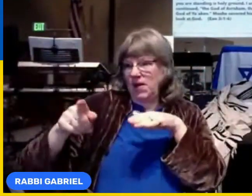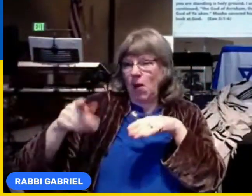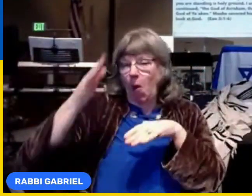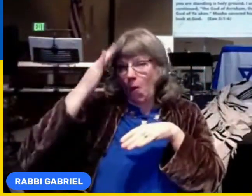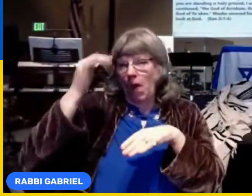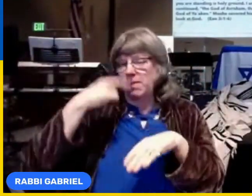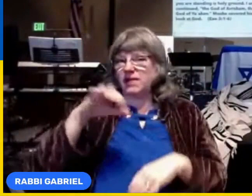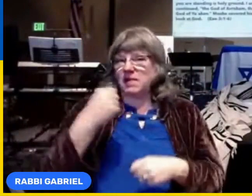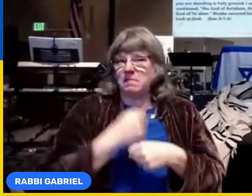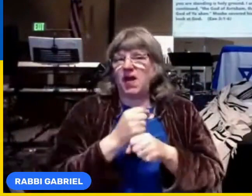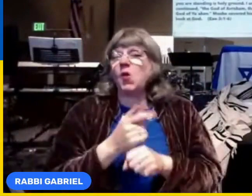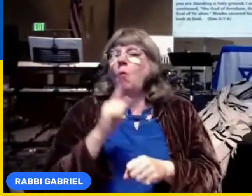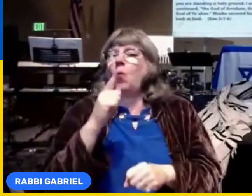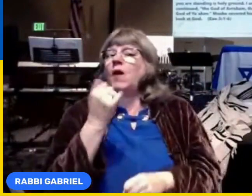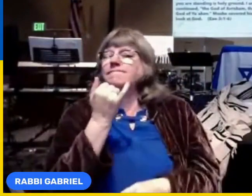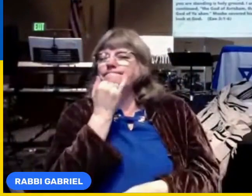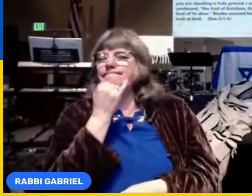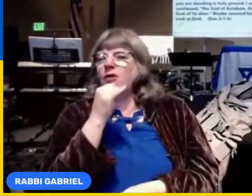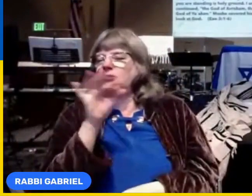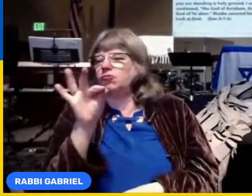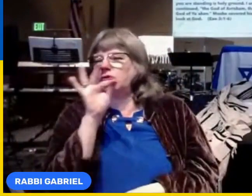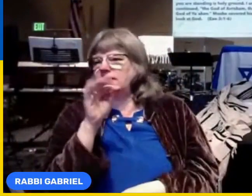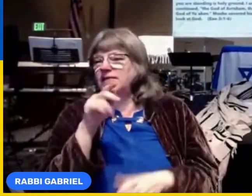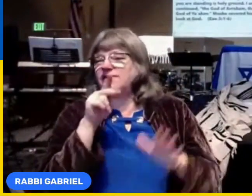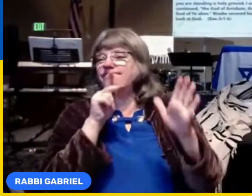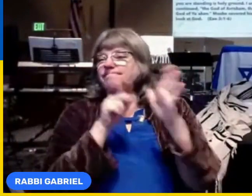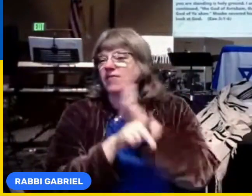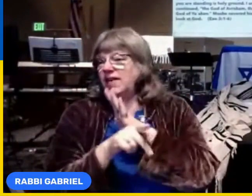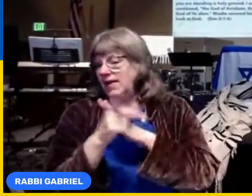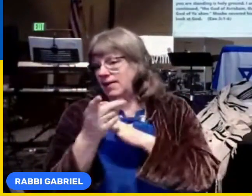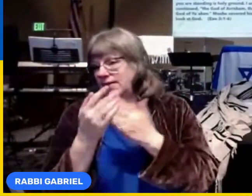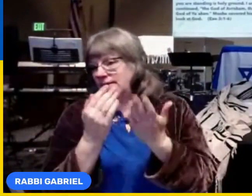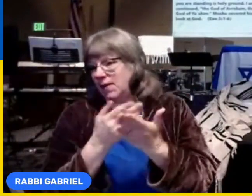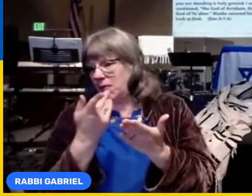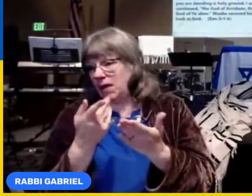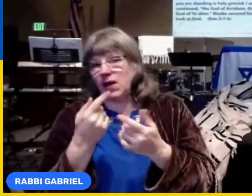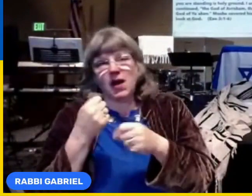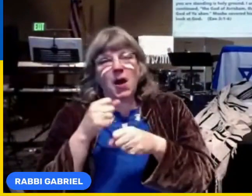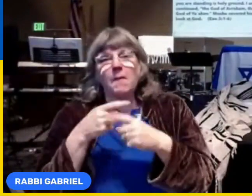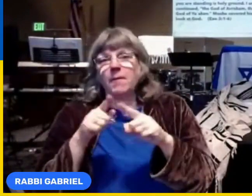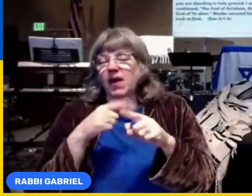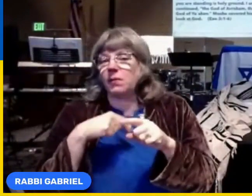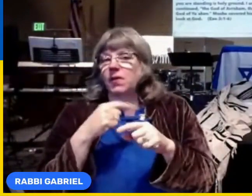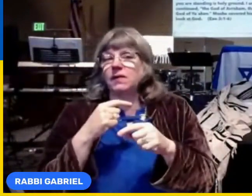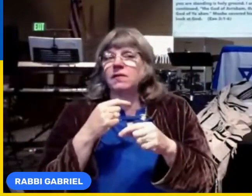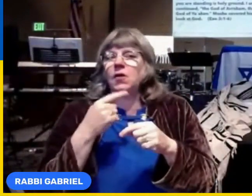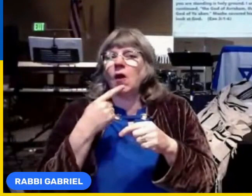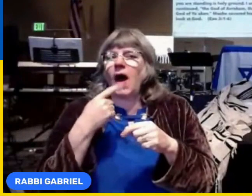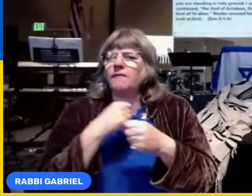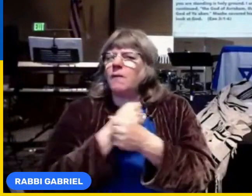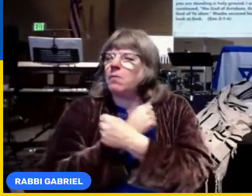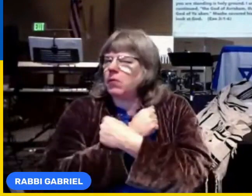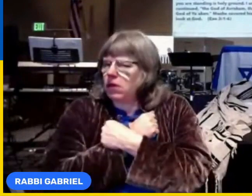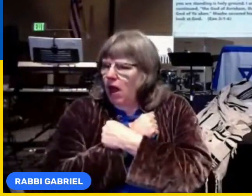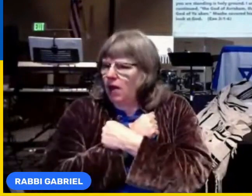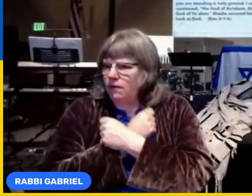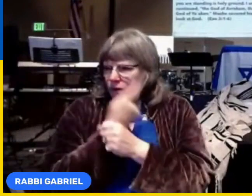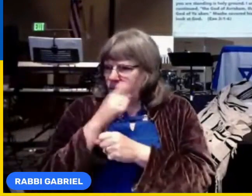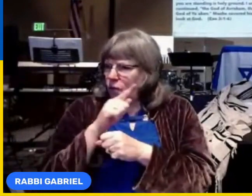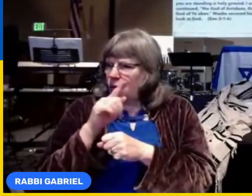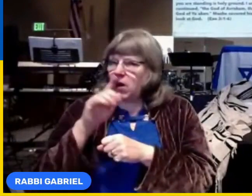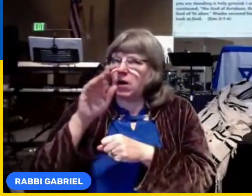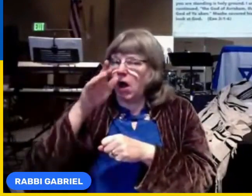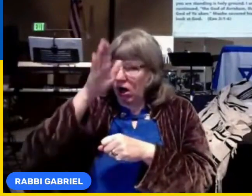one choice. The choice of compassion for humankind in